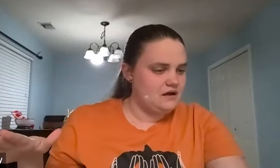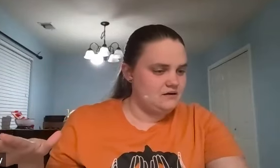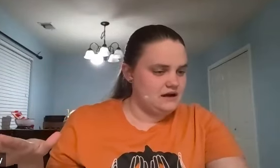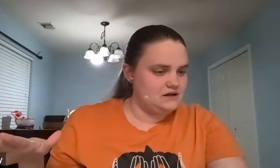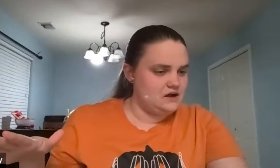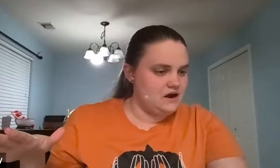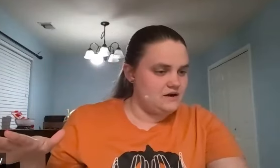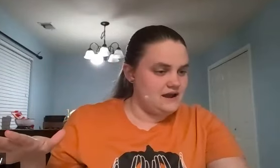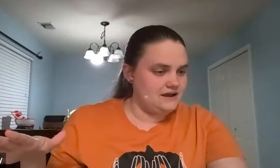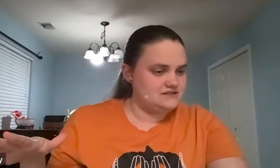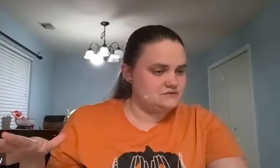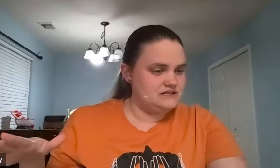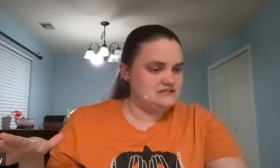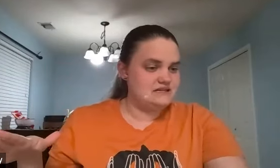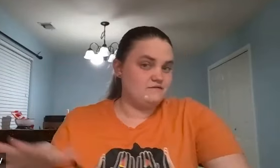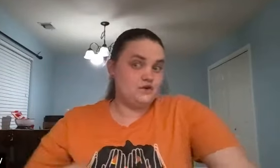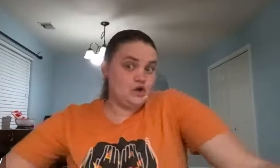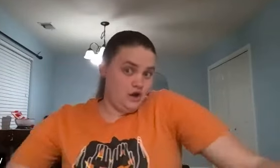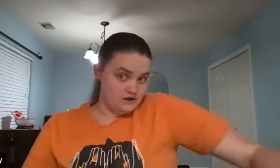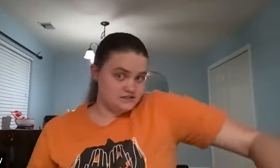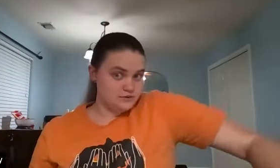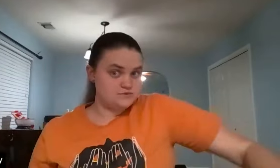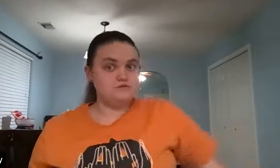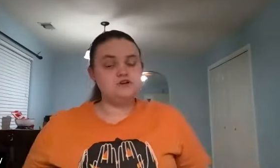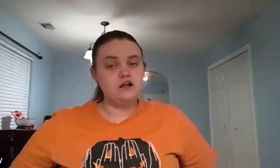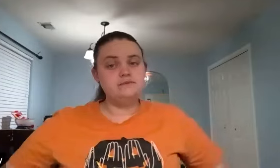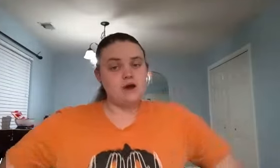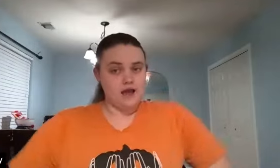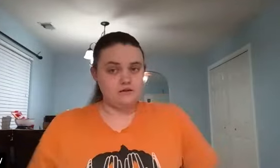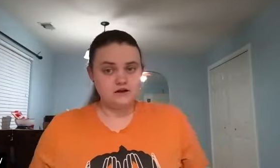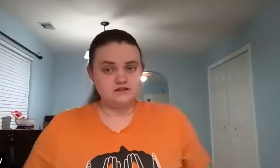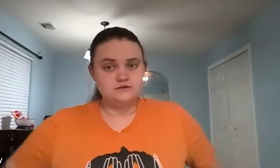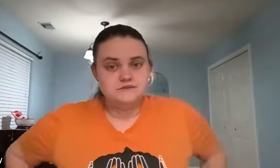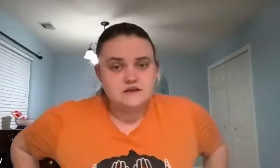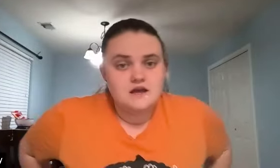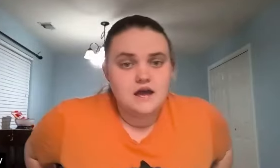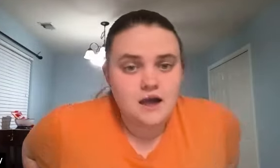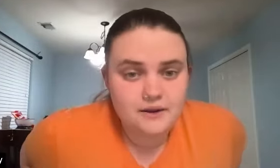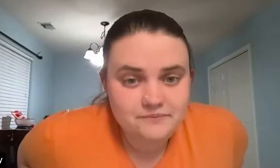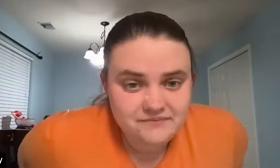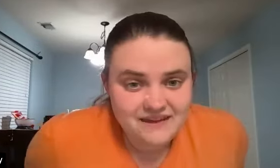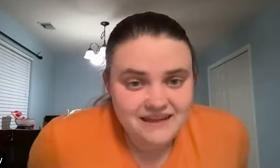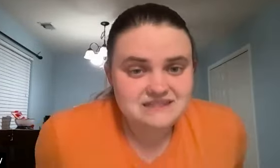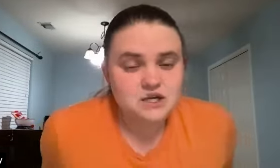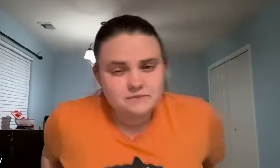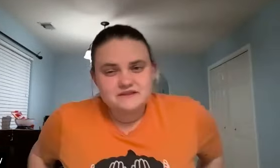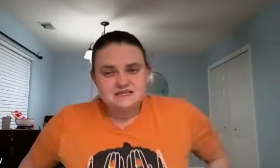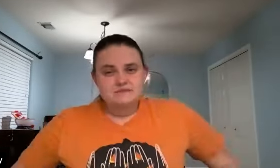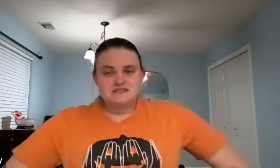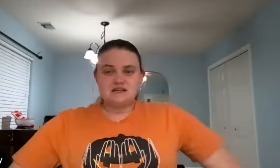All right. Our next one is the sign for costume. So if you're talking about Halloween costumes, it's going to be the same as the sign